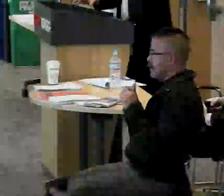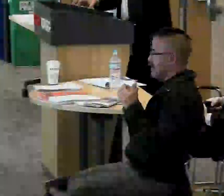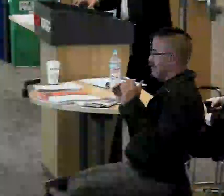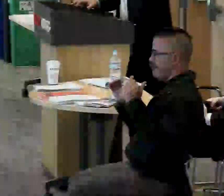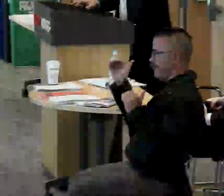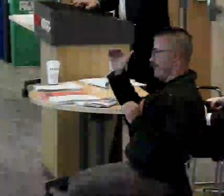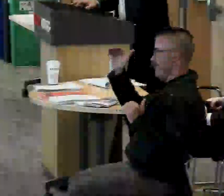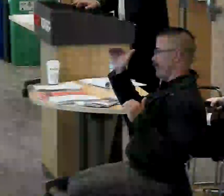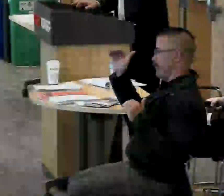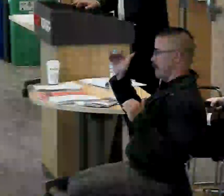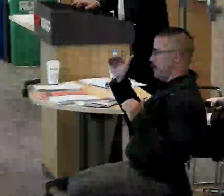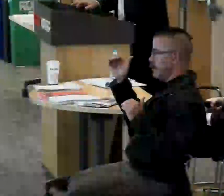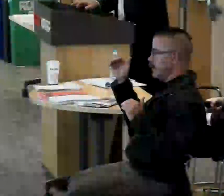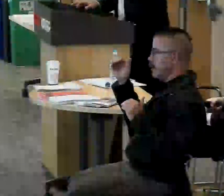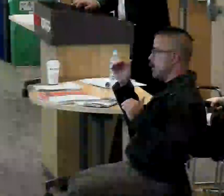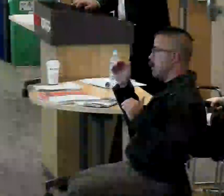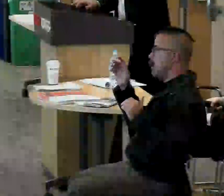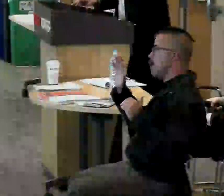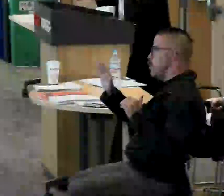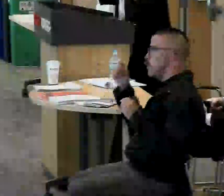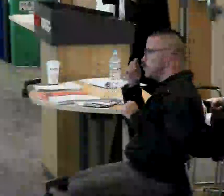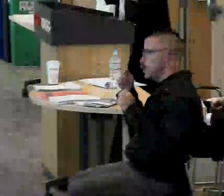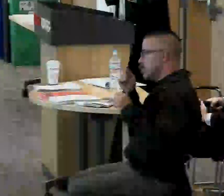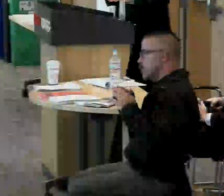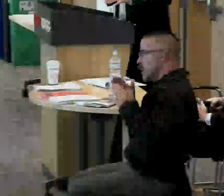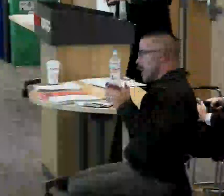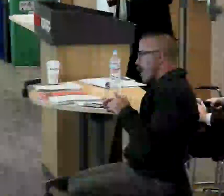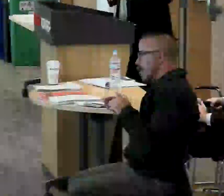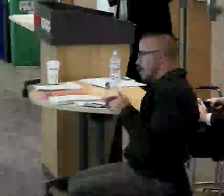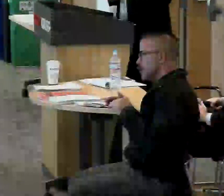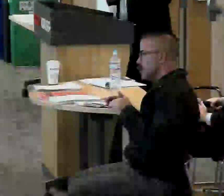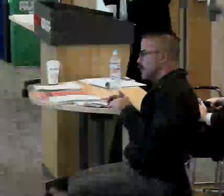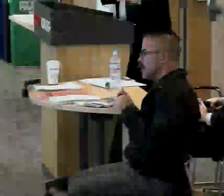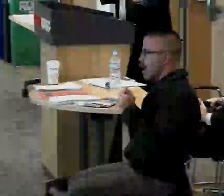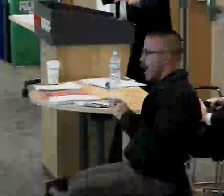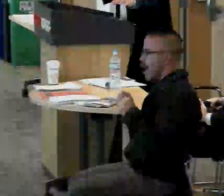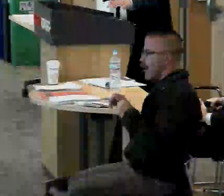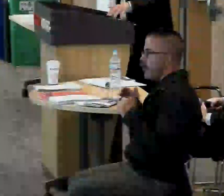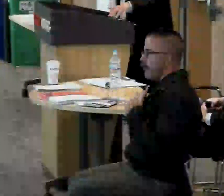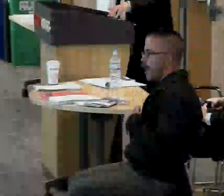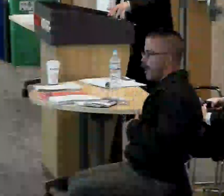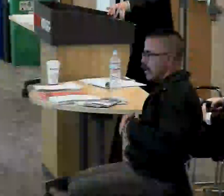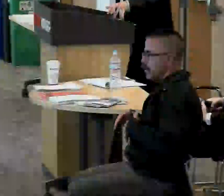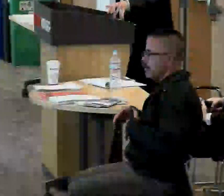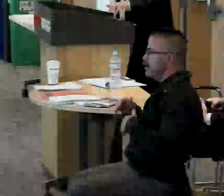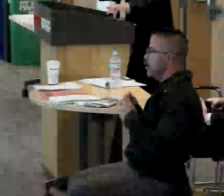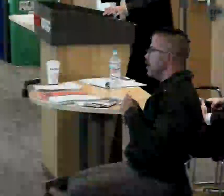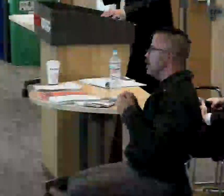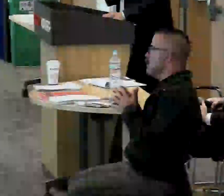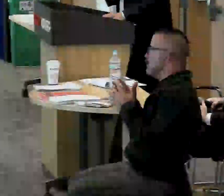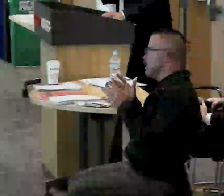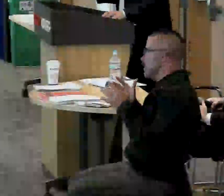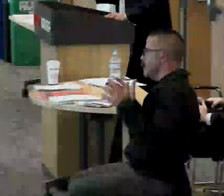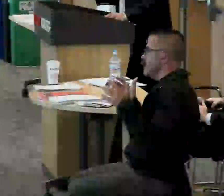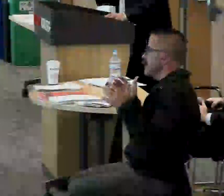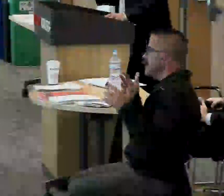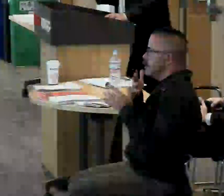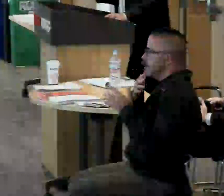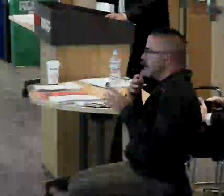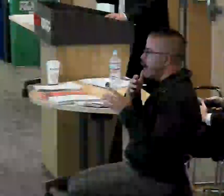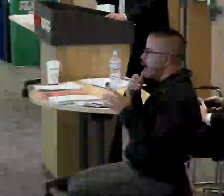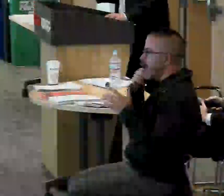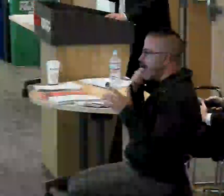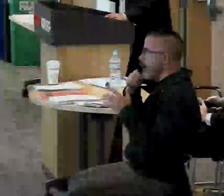the data among your traditional household across all demographic information, age, gender,